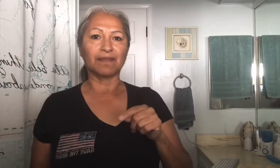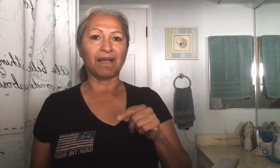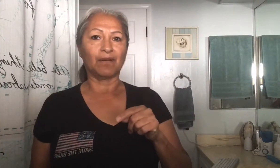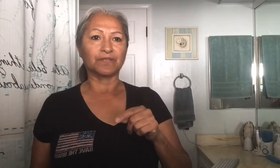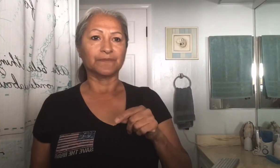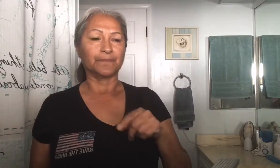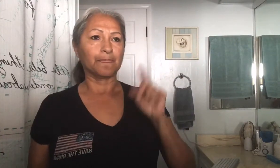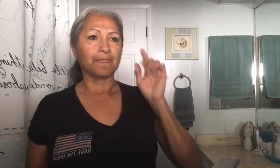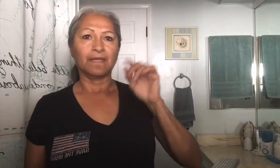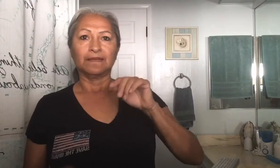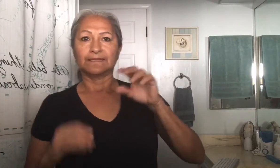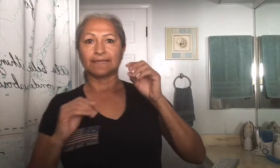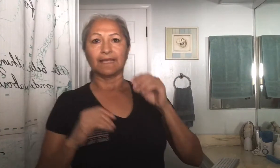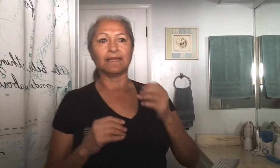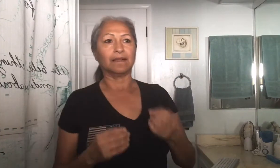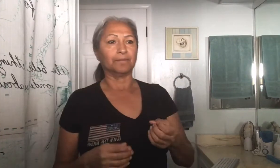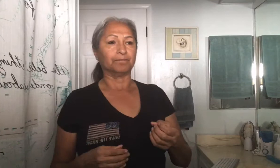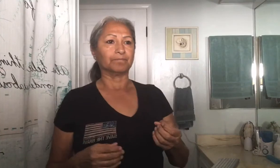about, say